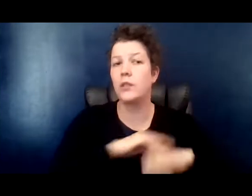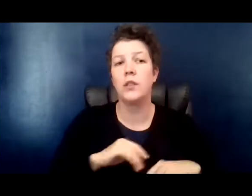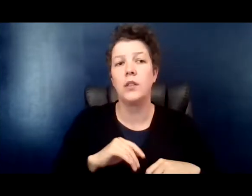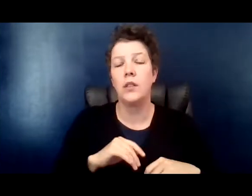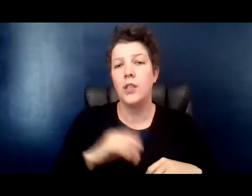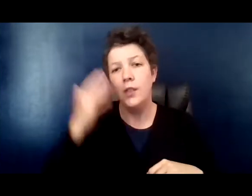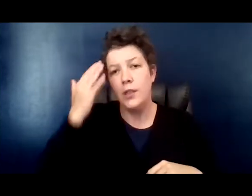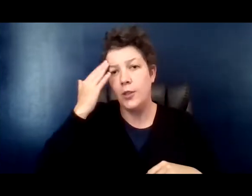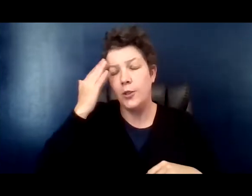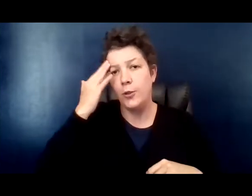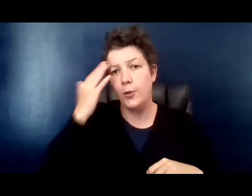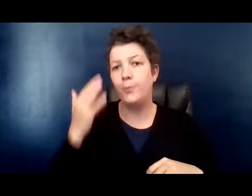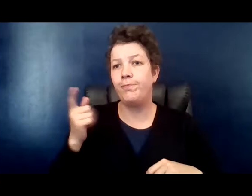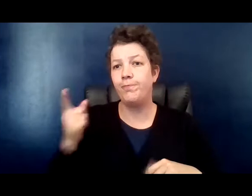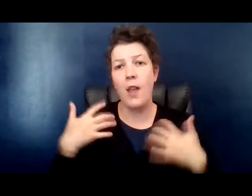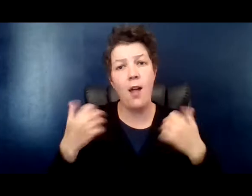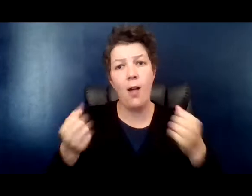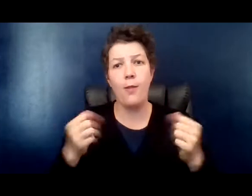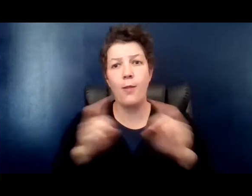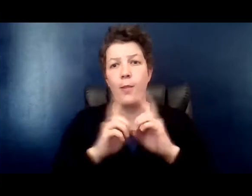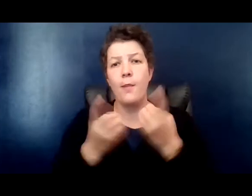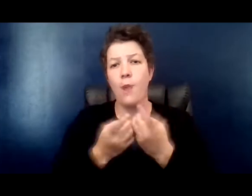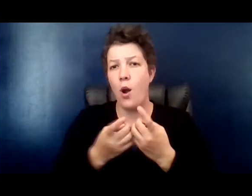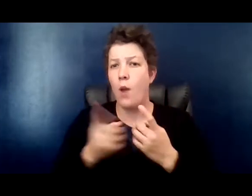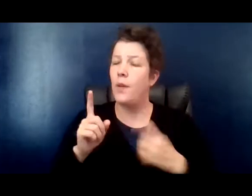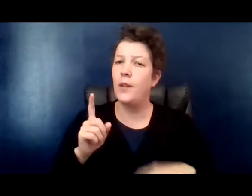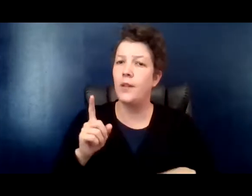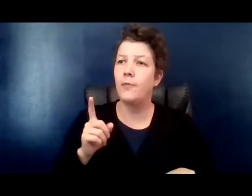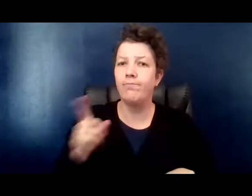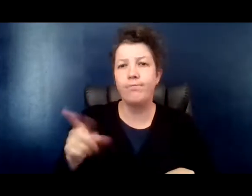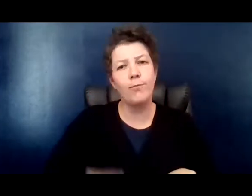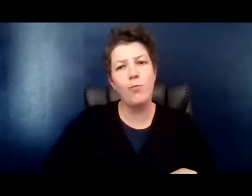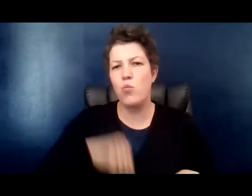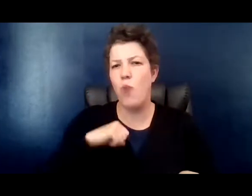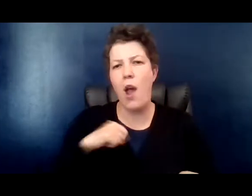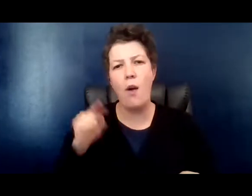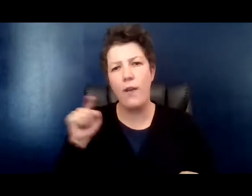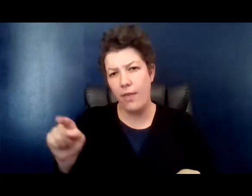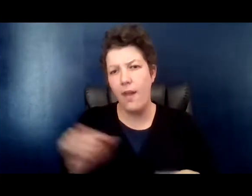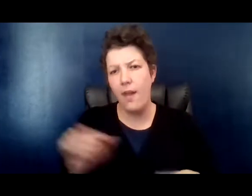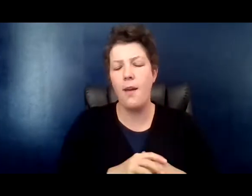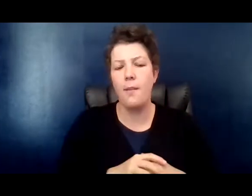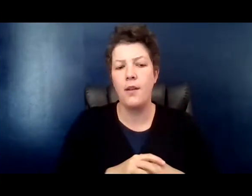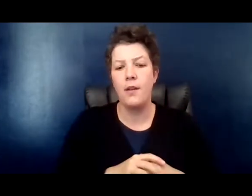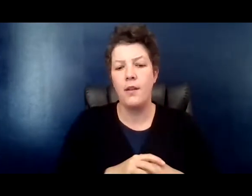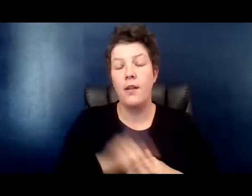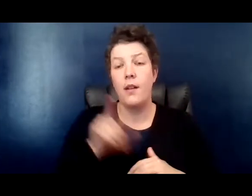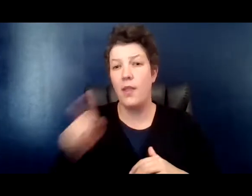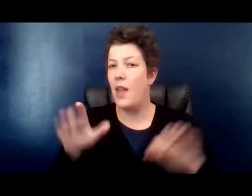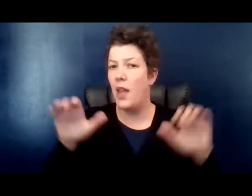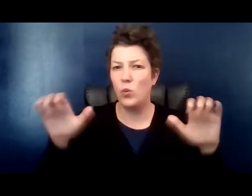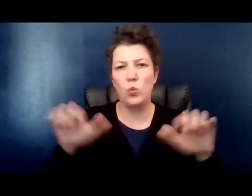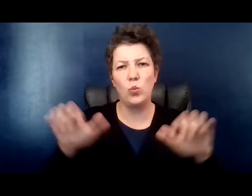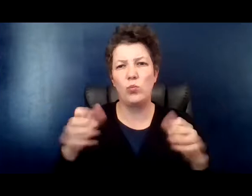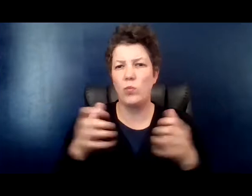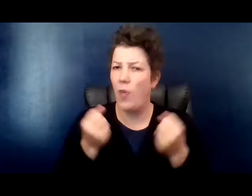been going on with our health department. And I'm so proud of where we are in the amounts of testing that we're being able to provide